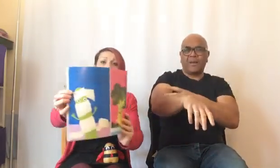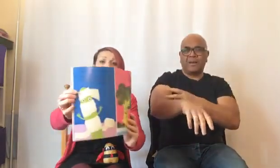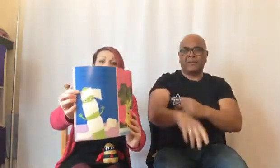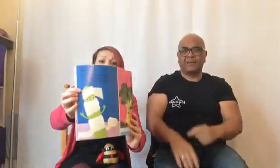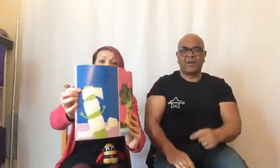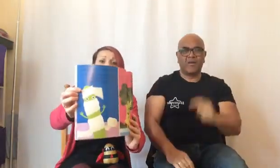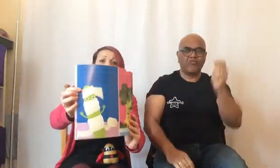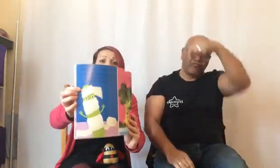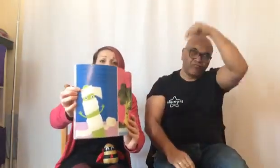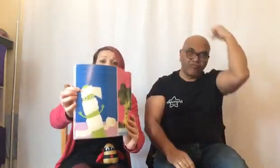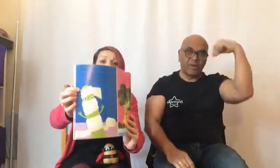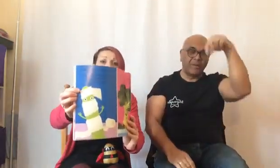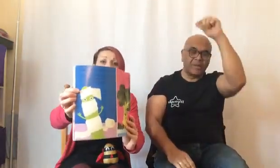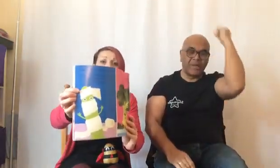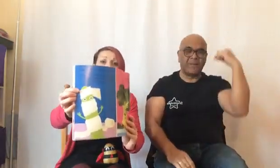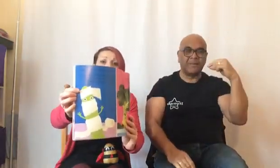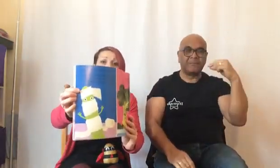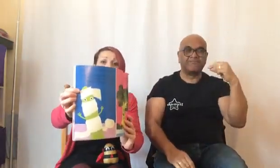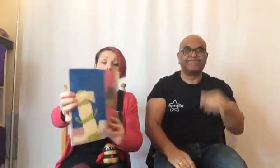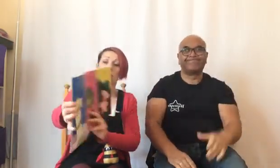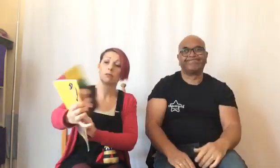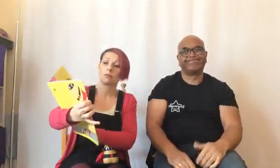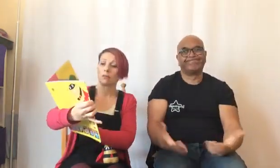There he is. It's been taped up.